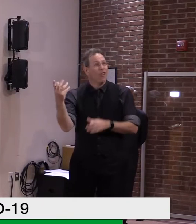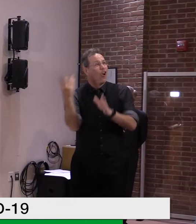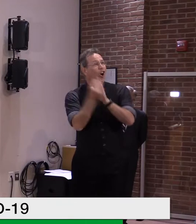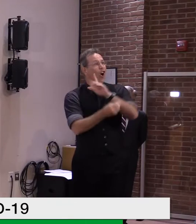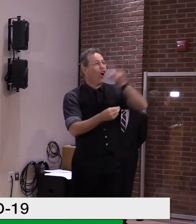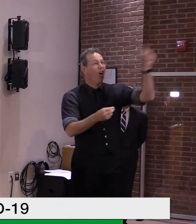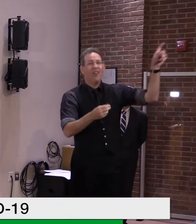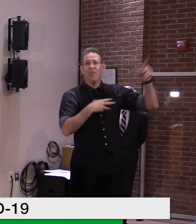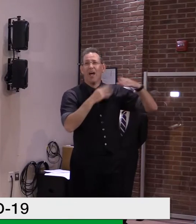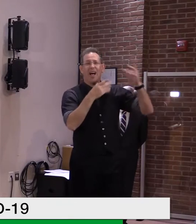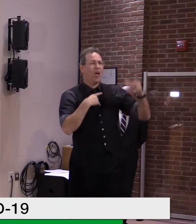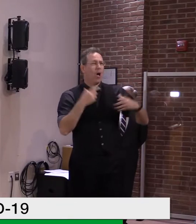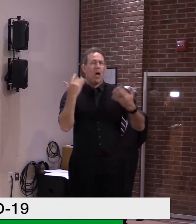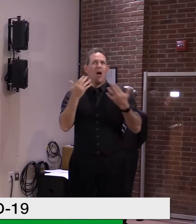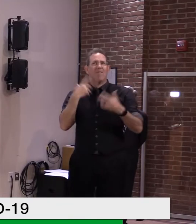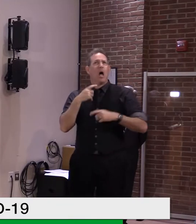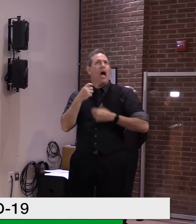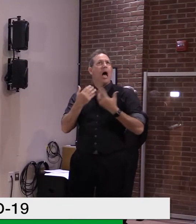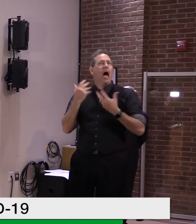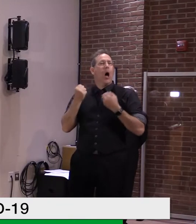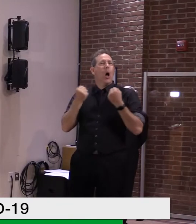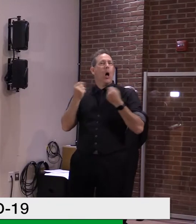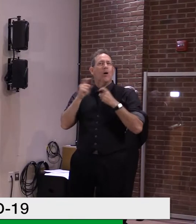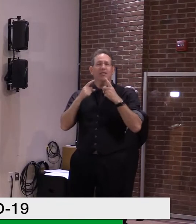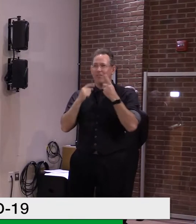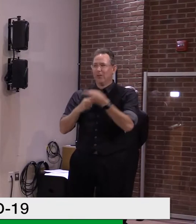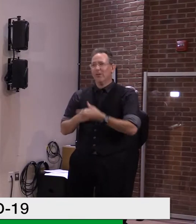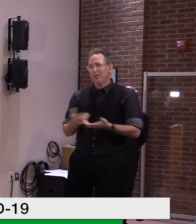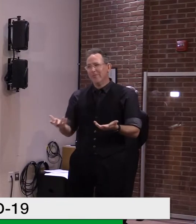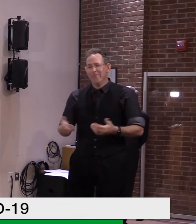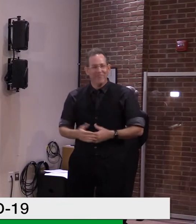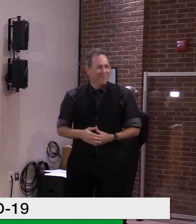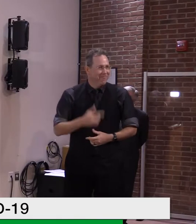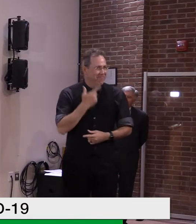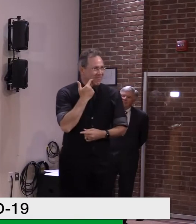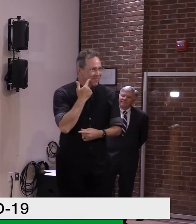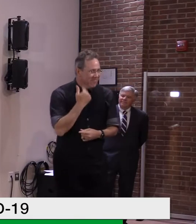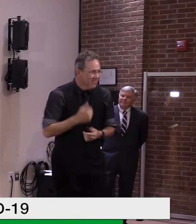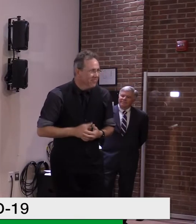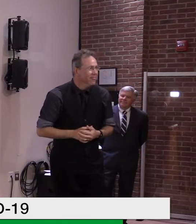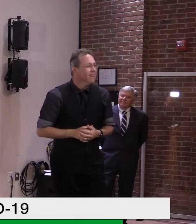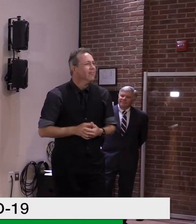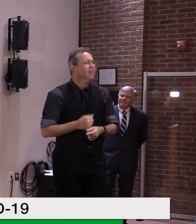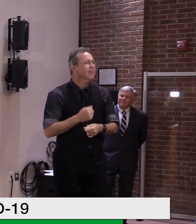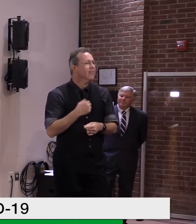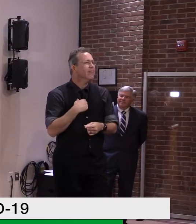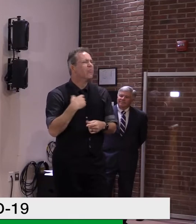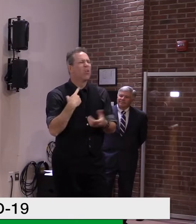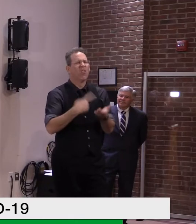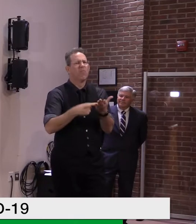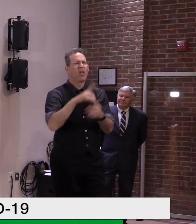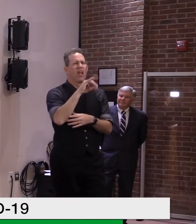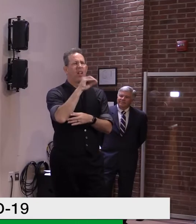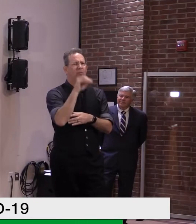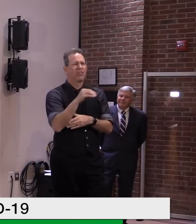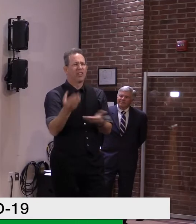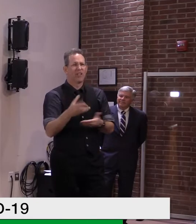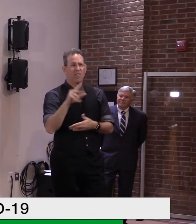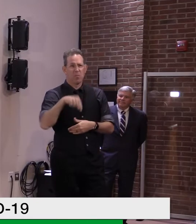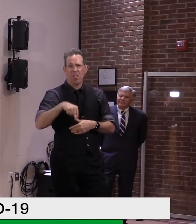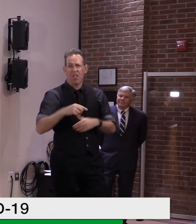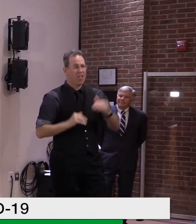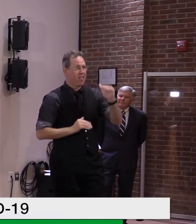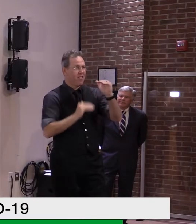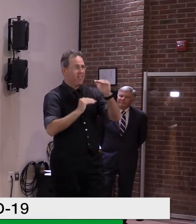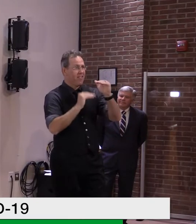But Governor, I wanted to start out with your 80% threshold set for reopening. Obviously this